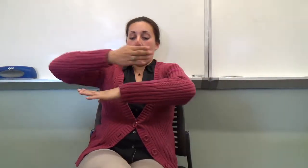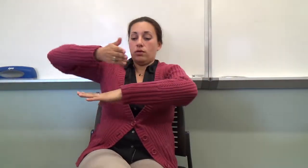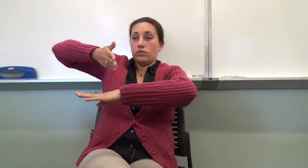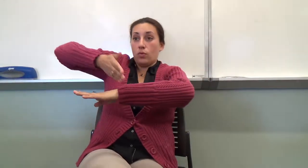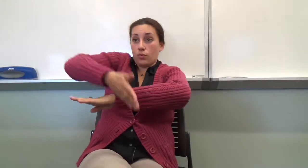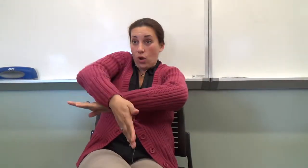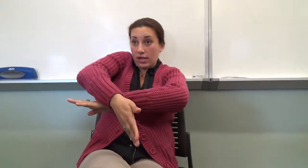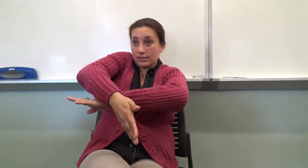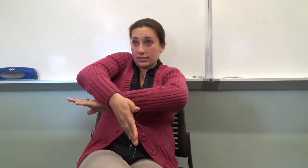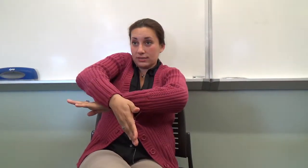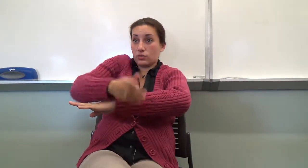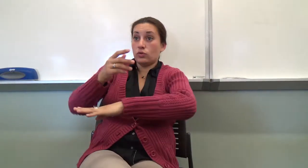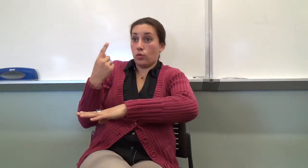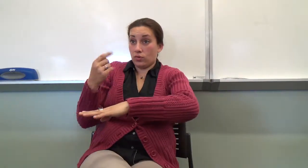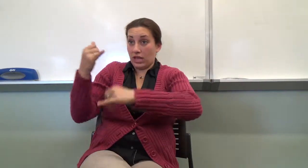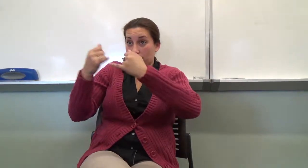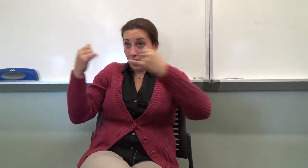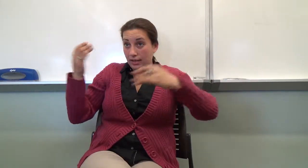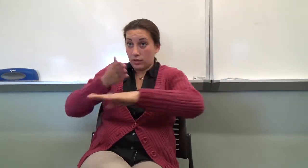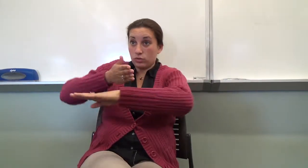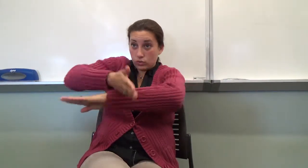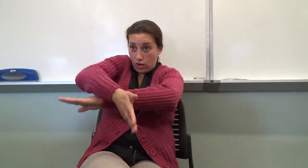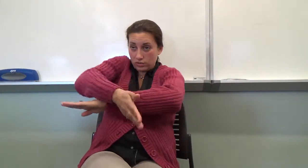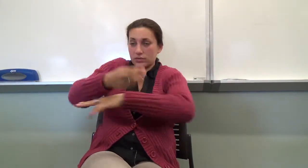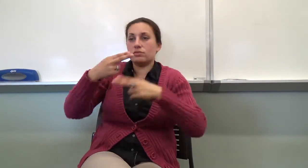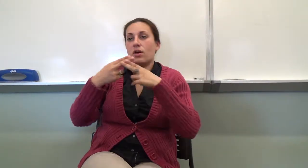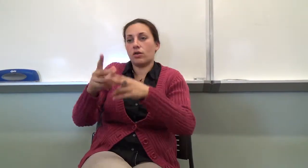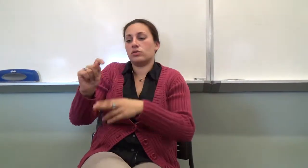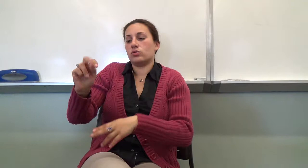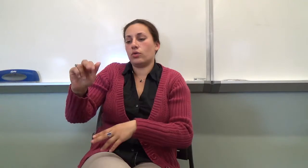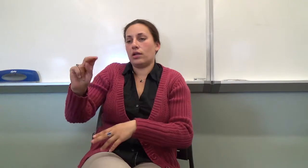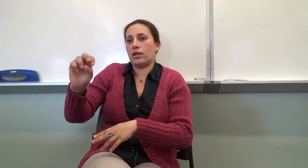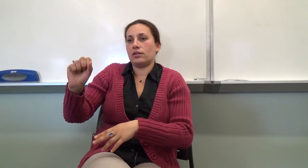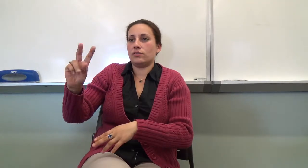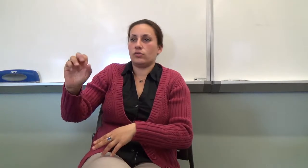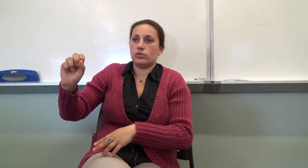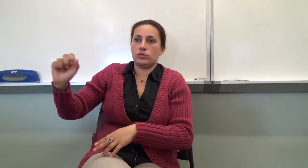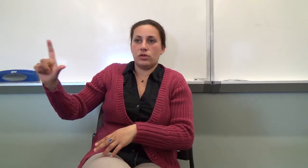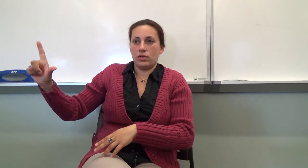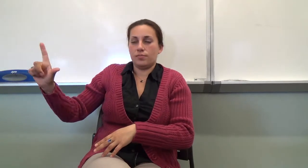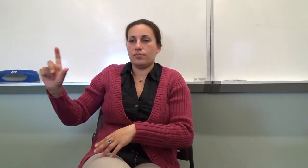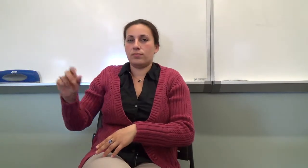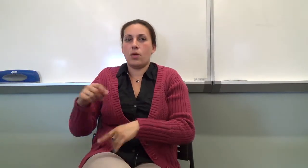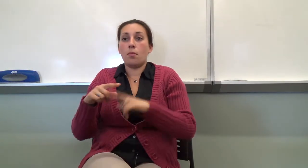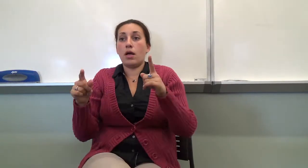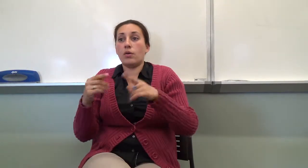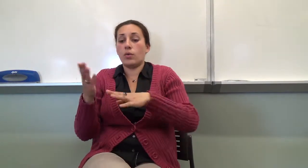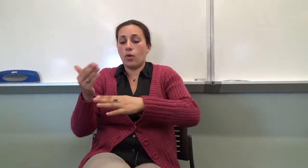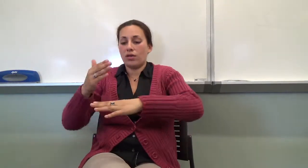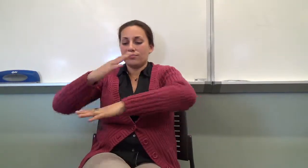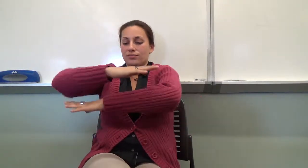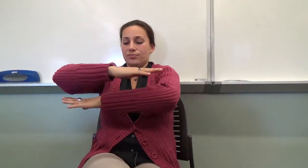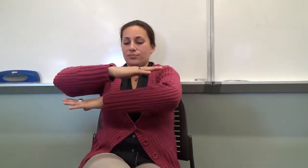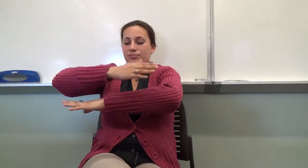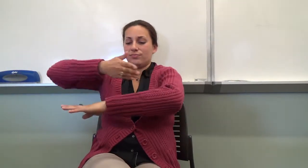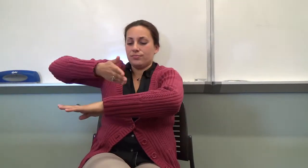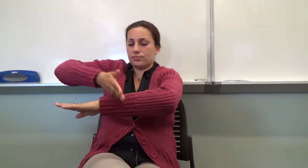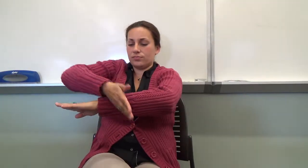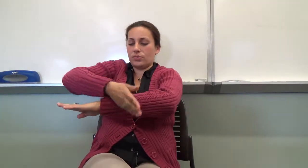or we're above the transversal. But we want one on the inside and one on the outside. Okay, let's choose number 5 here.